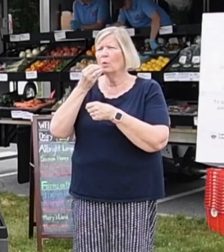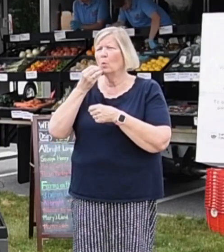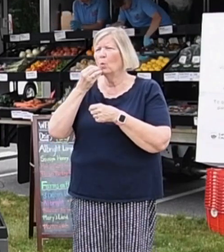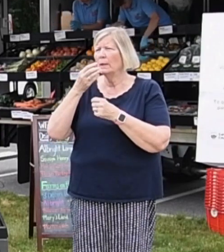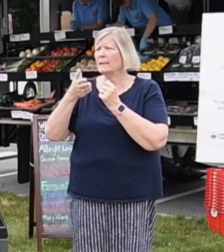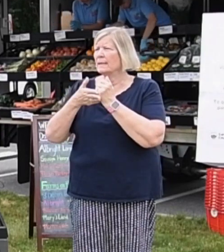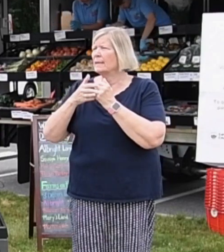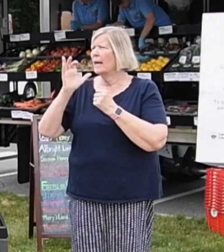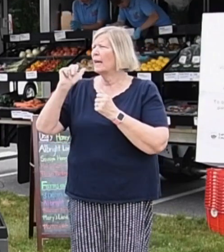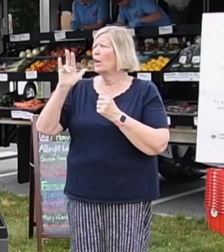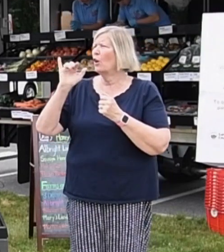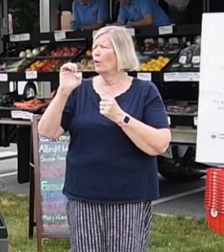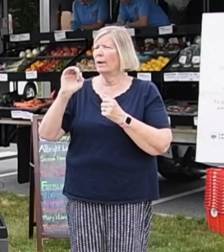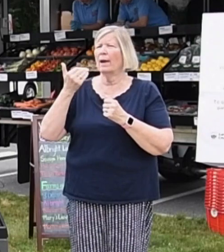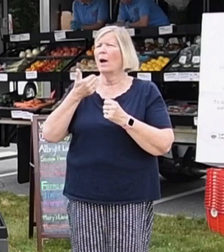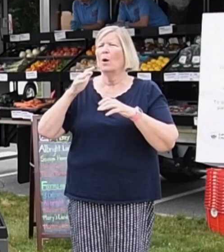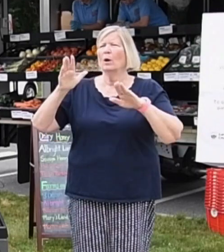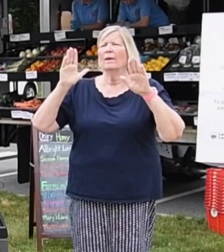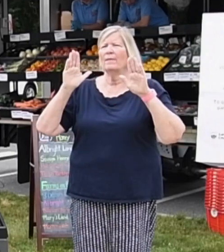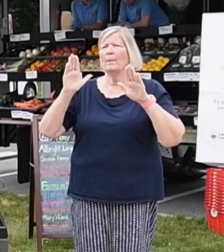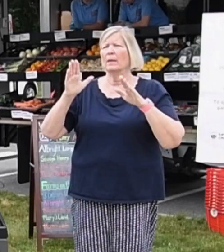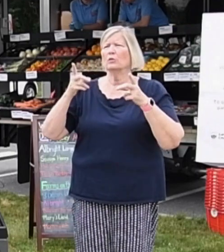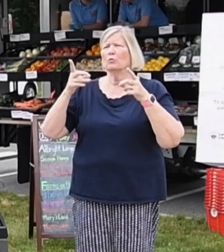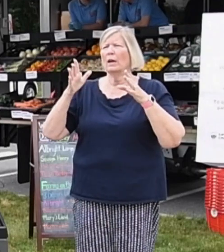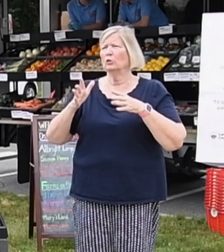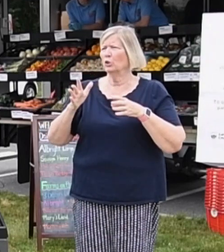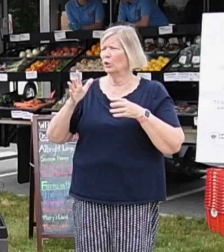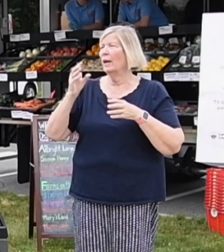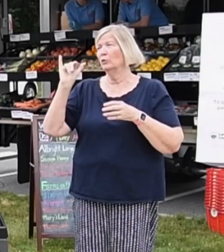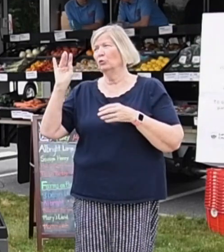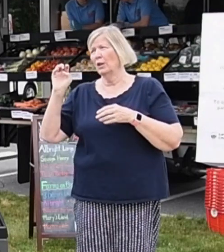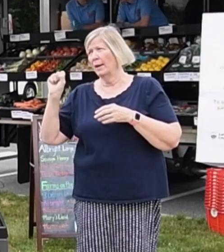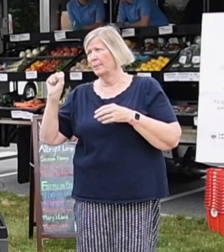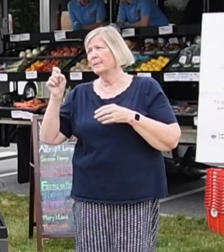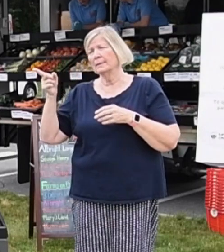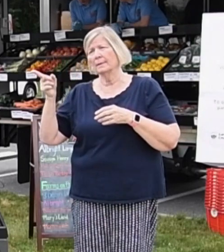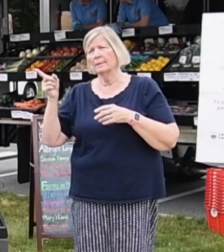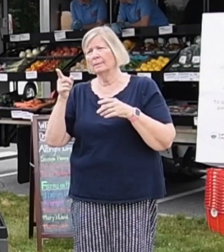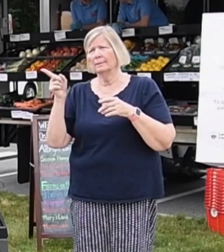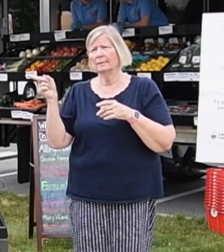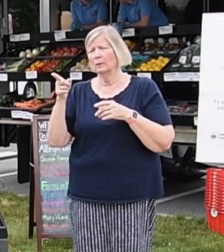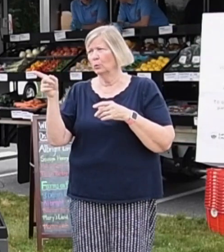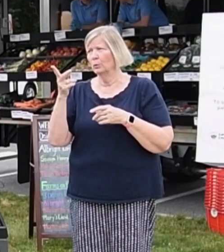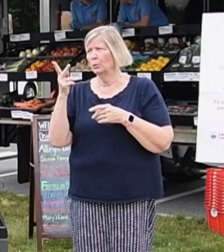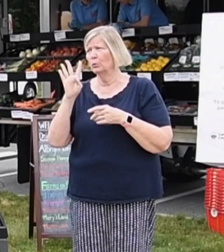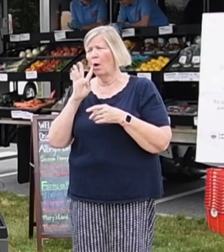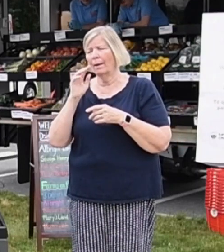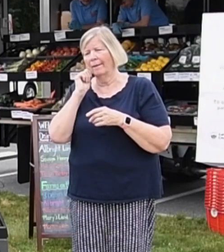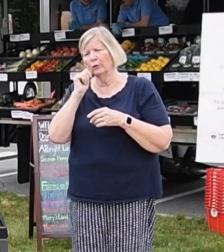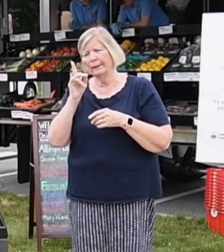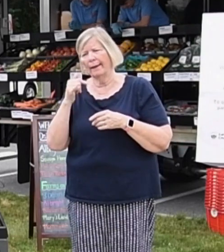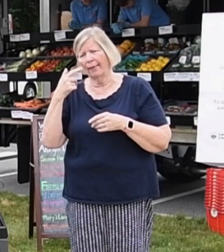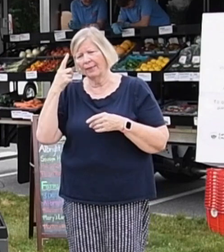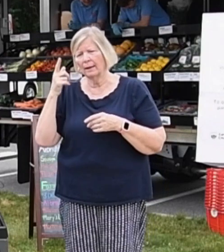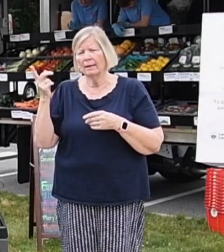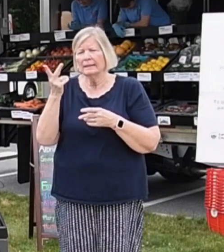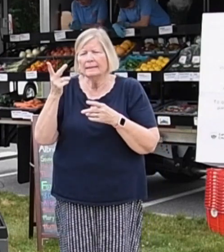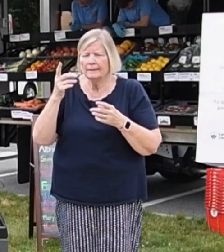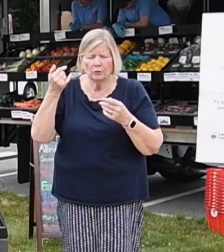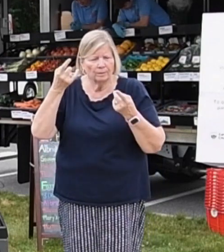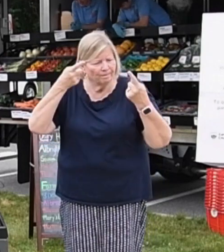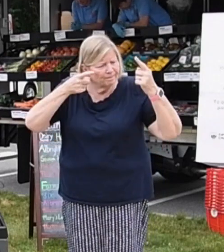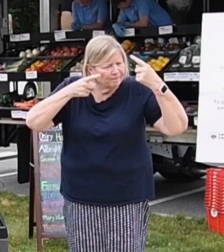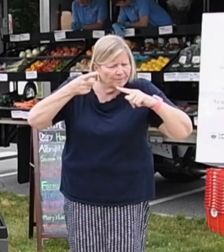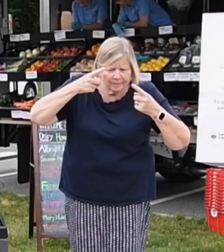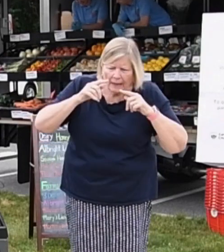director of our food bank services, and James, constantly, you guys are talking like every day, I think, scheming about how